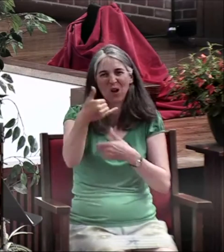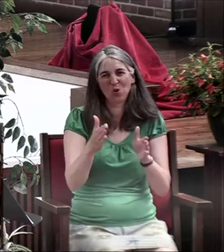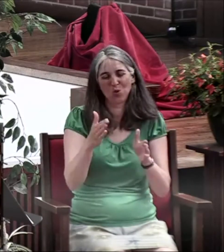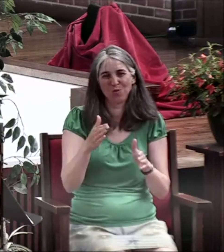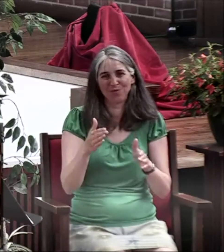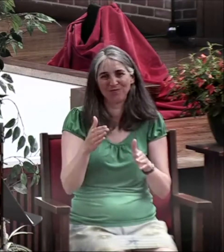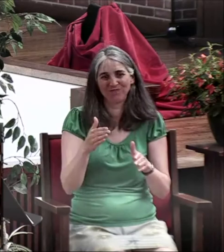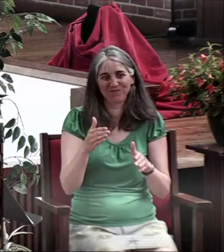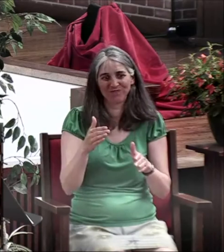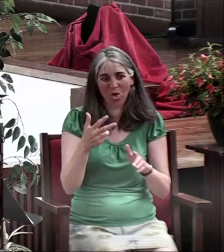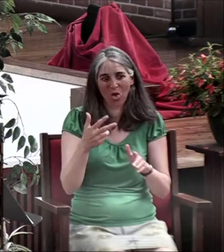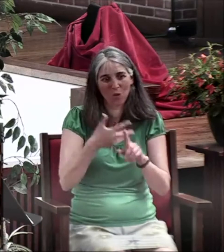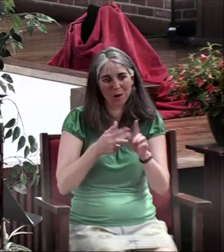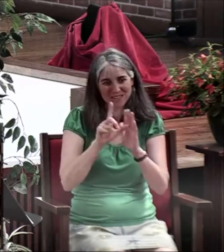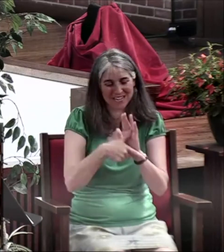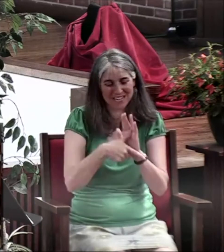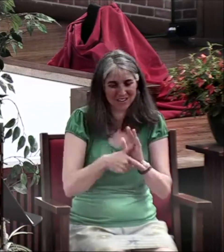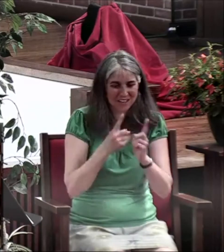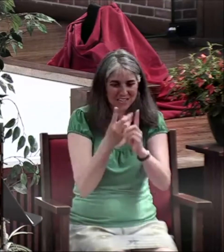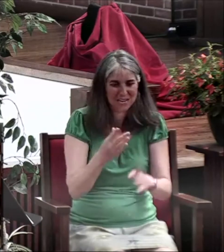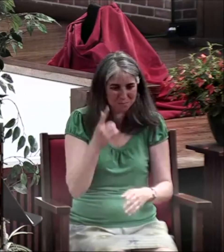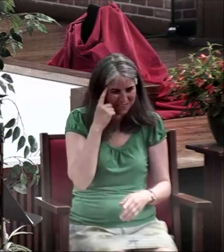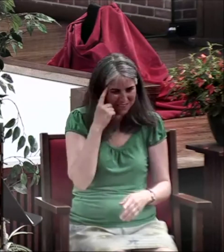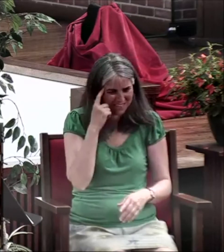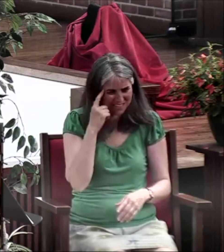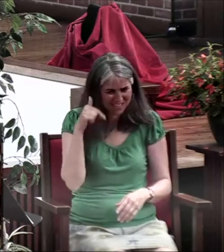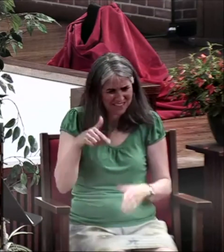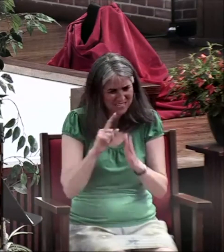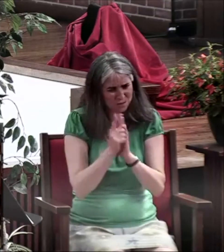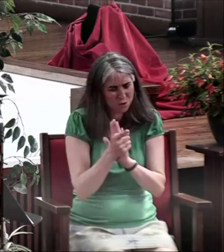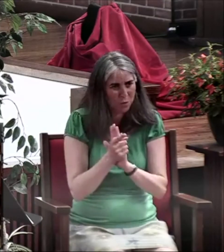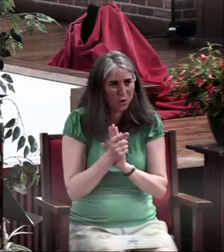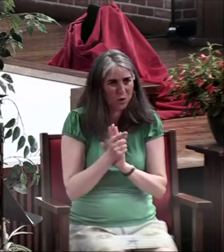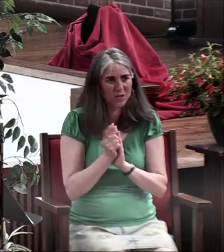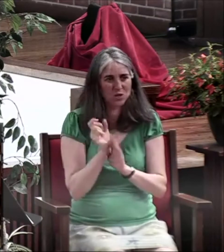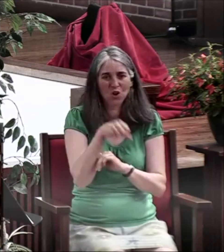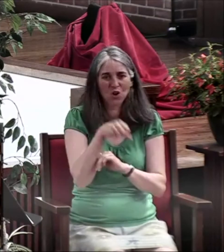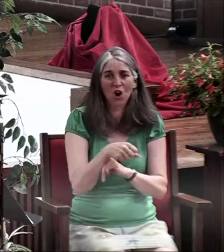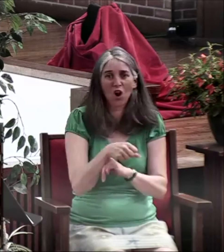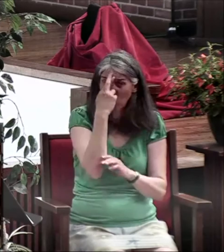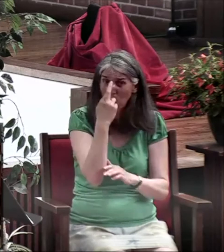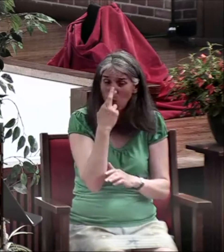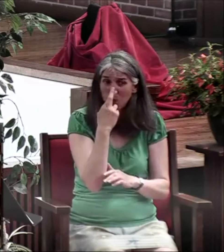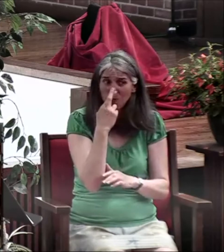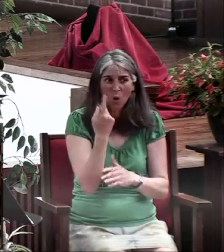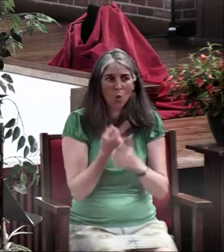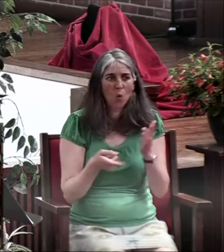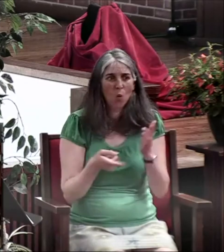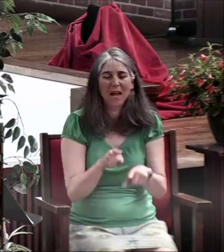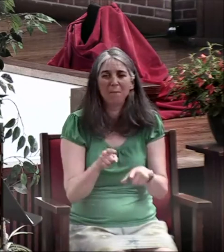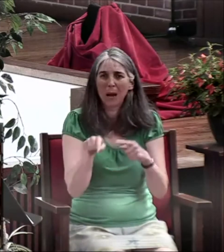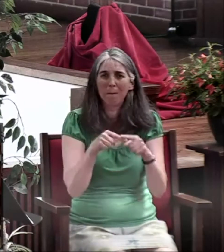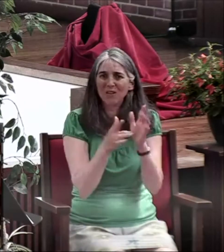the minds of the disciples. Is this the moment we're going to take over Rome? Is this the time we get rid of the Romans? Or what's this thing about